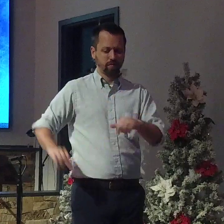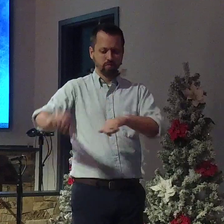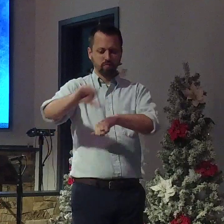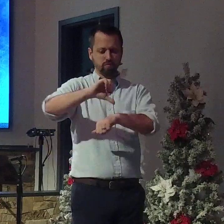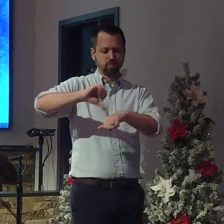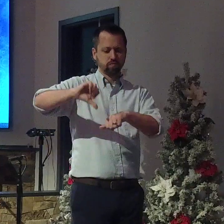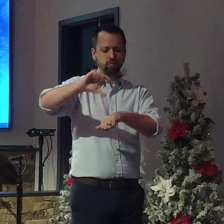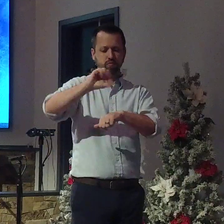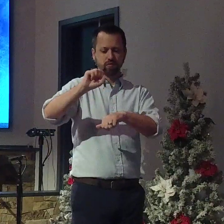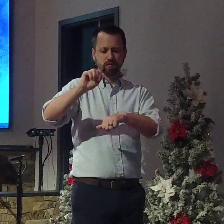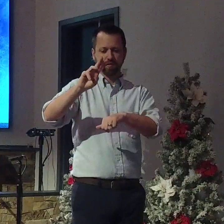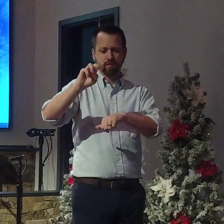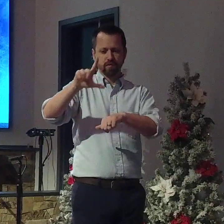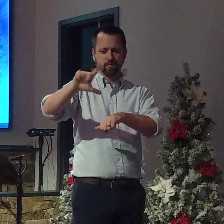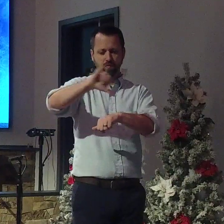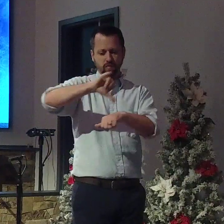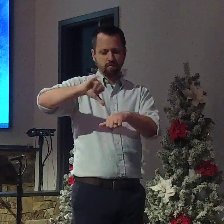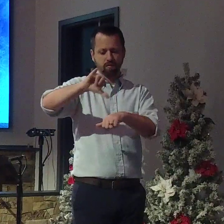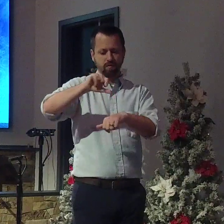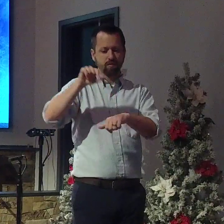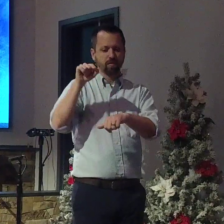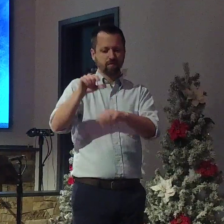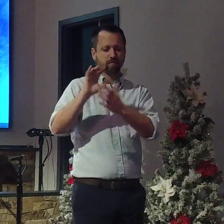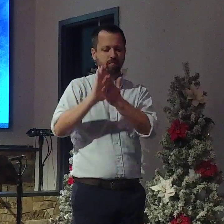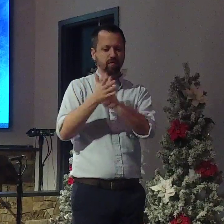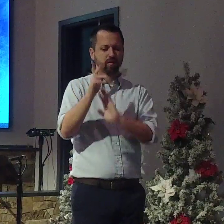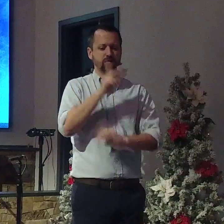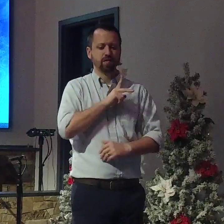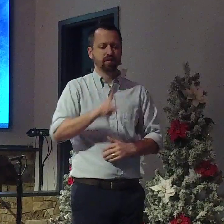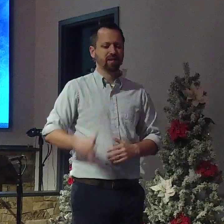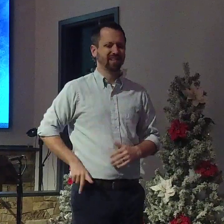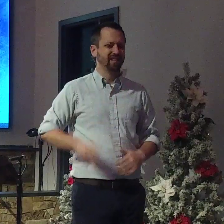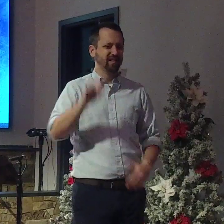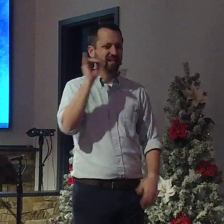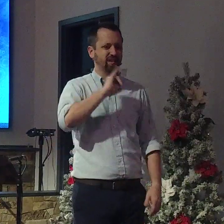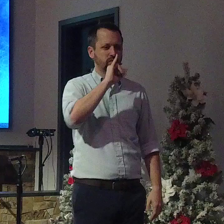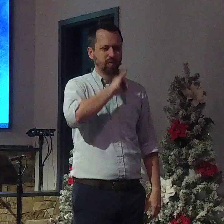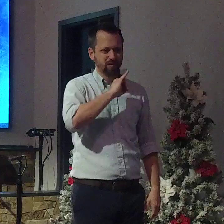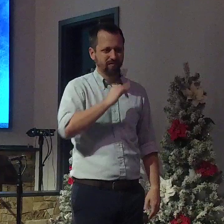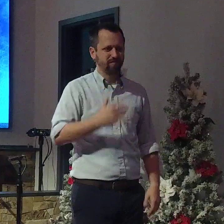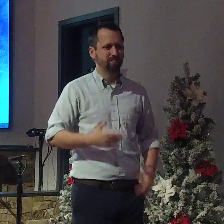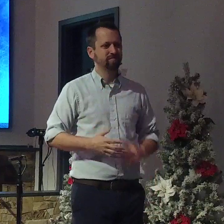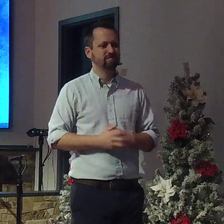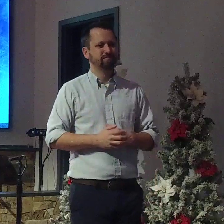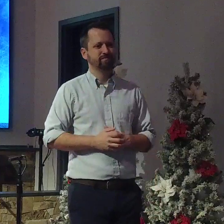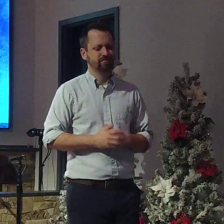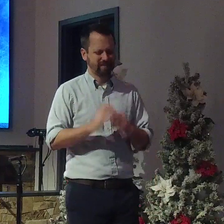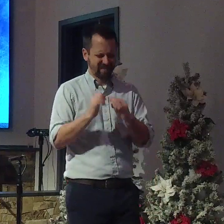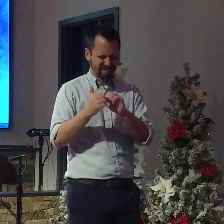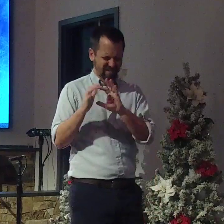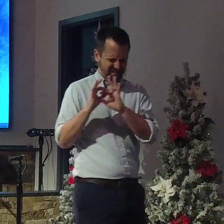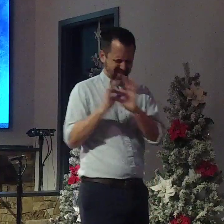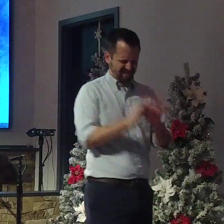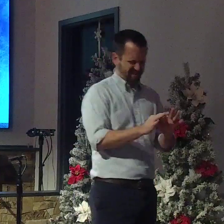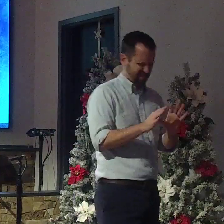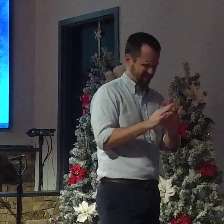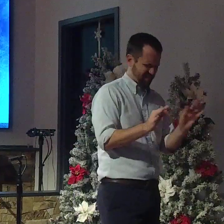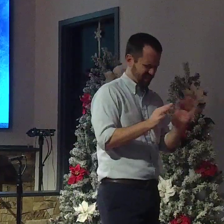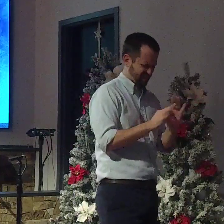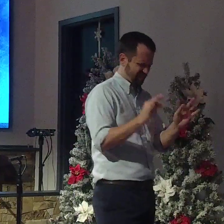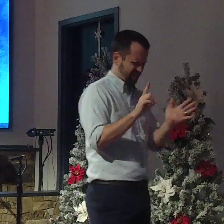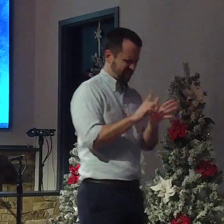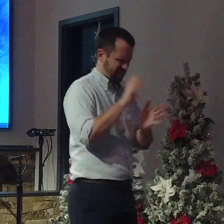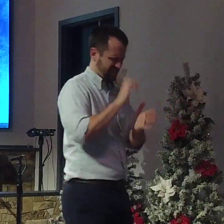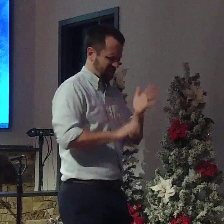different. Jerusalem was a renowned city with very prestigious buildings such as the temple, but Bethlehem wasn't